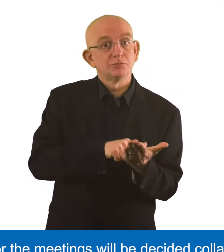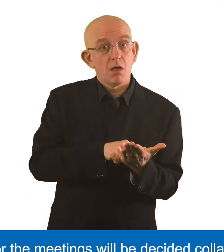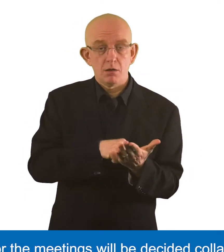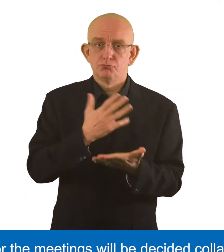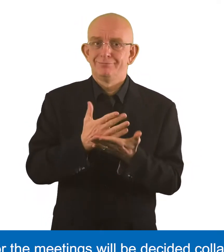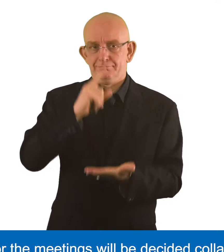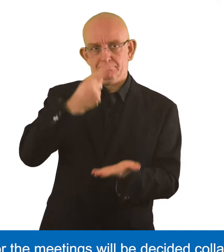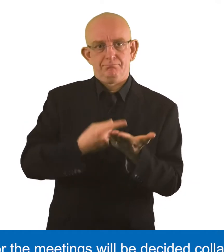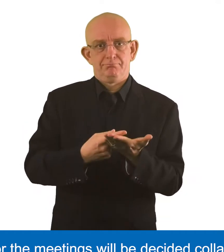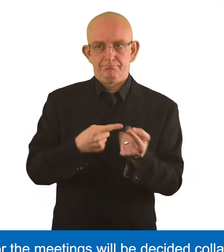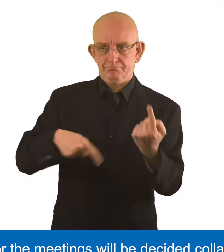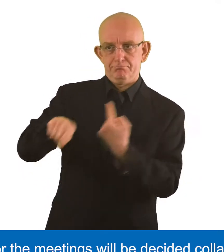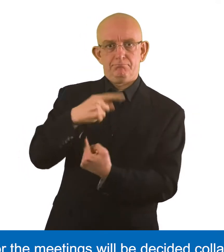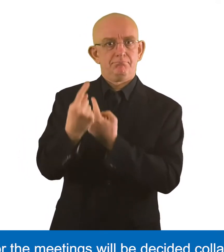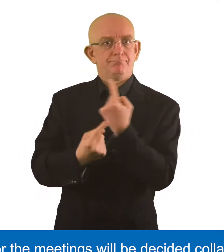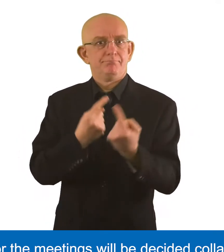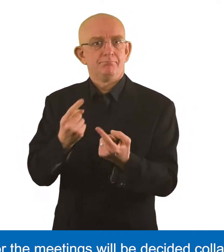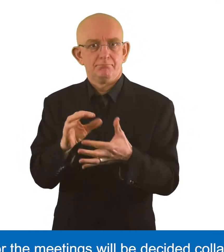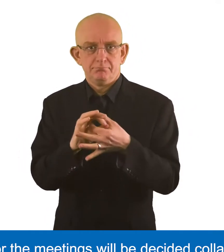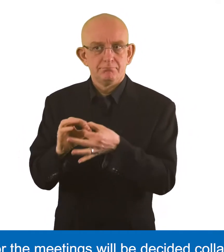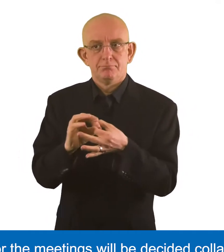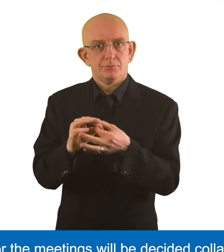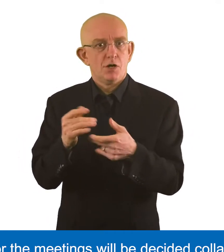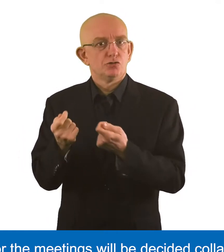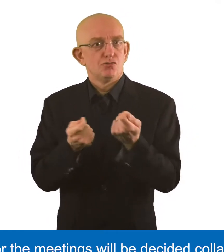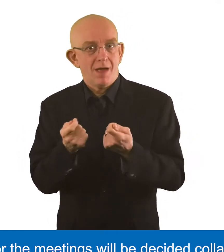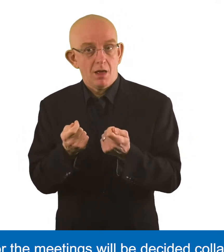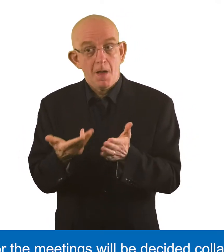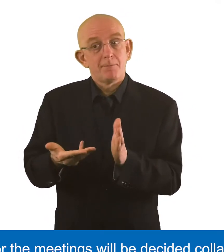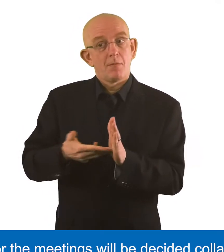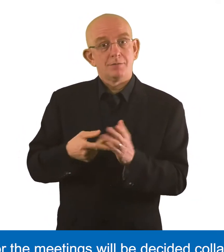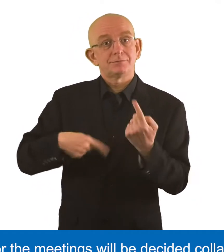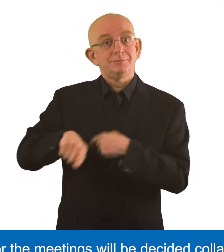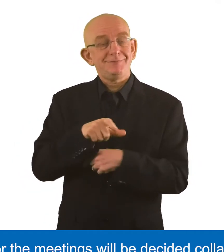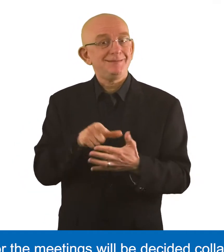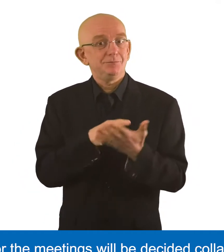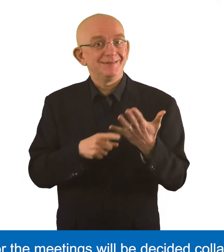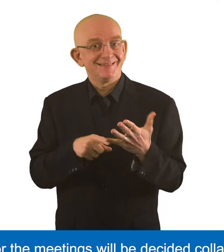The agenda for the meetings will be decided collaboratively between the chairs and the disability unit.